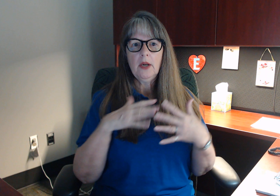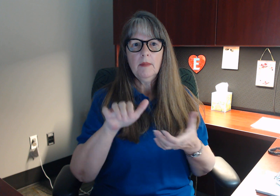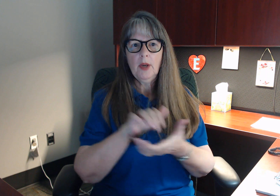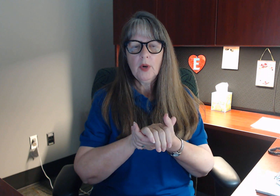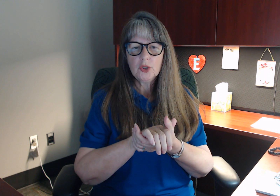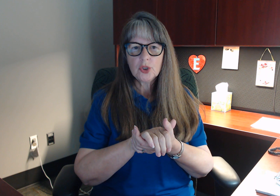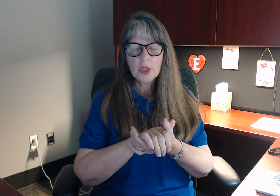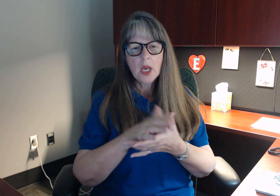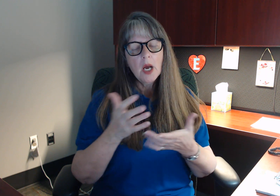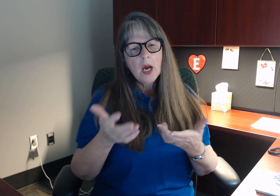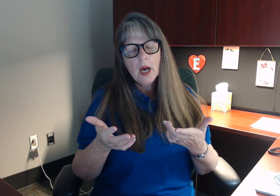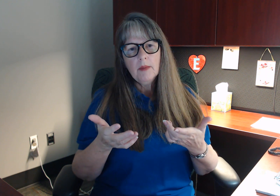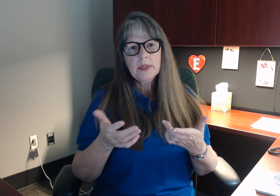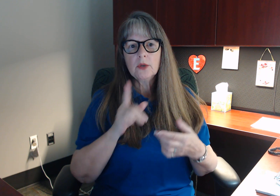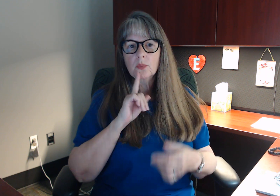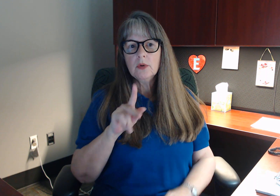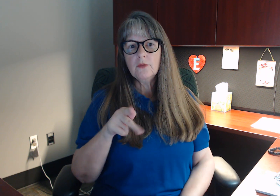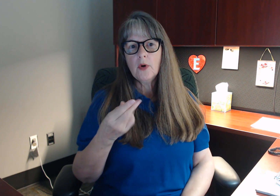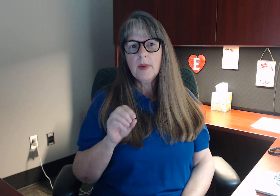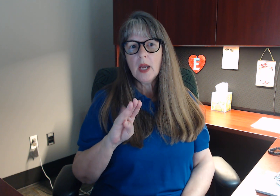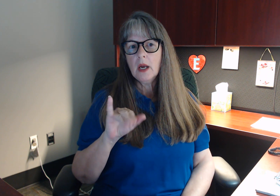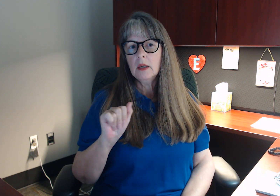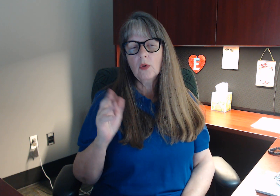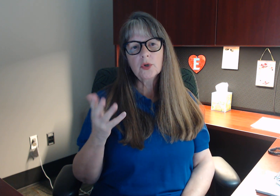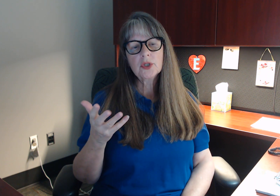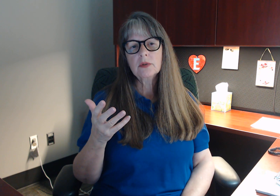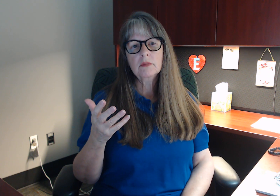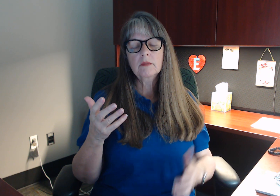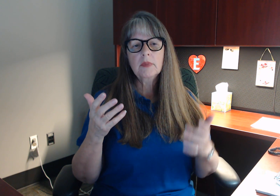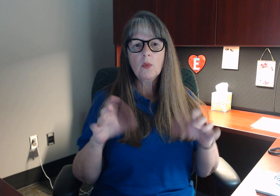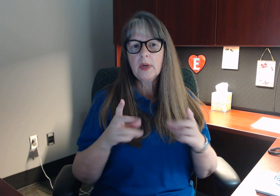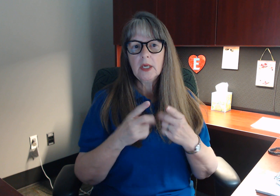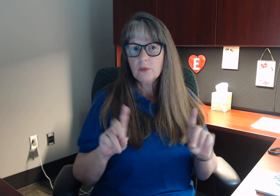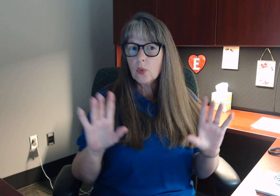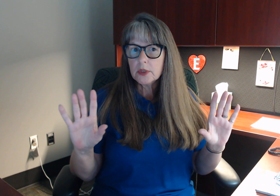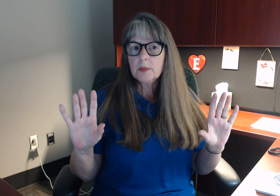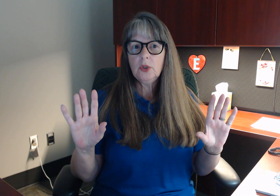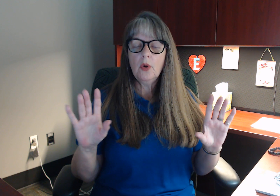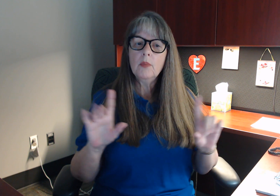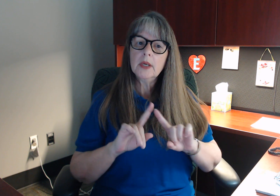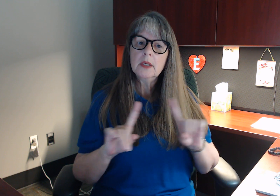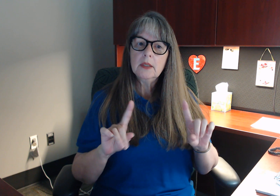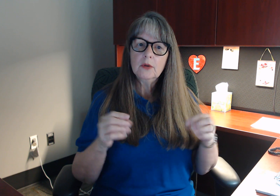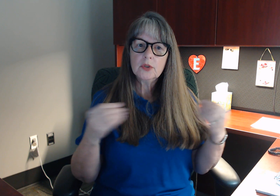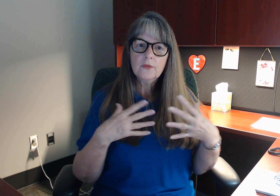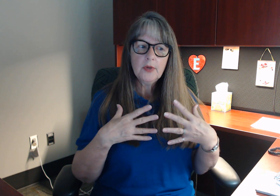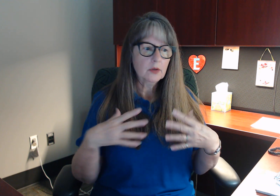of marriage. Is that a real phobia, or just they don't want to get a divorce? I mean, but they're still fears.